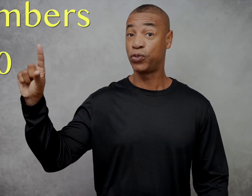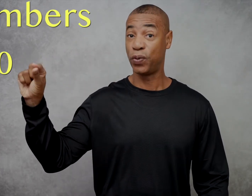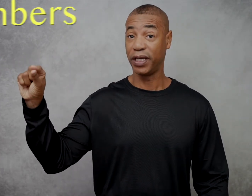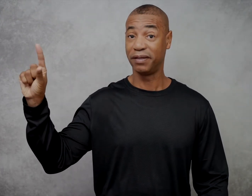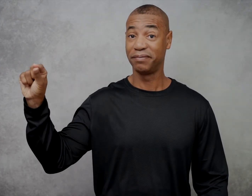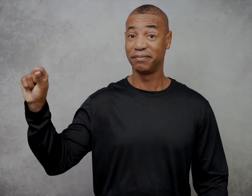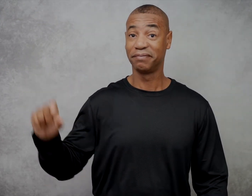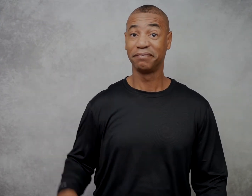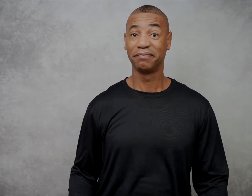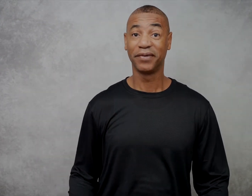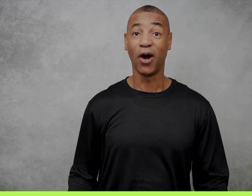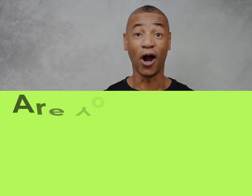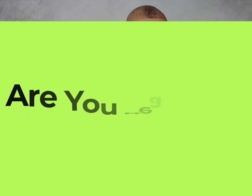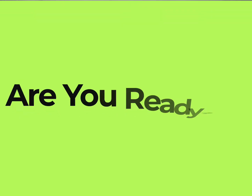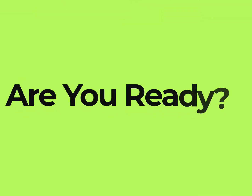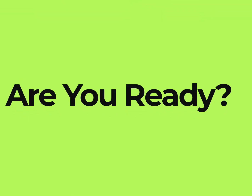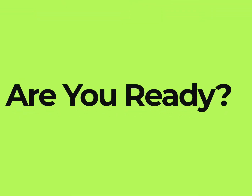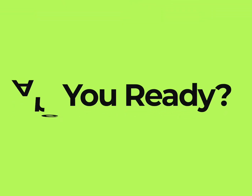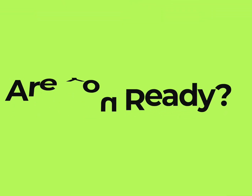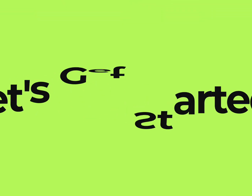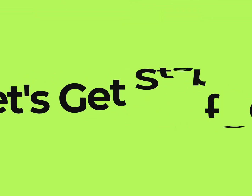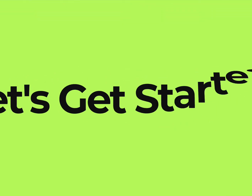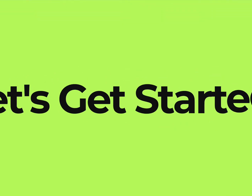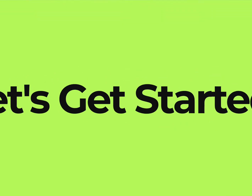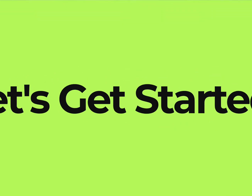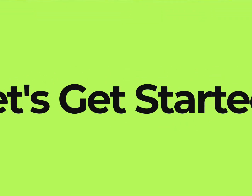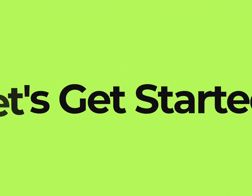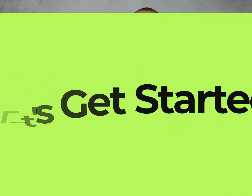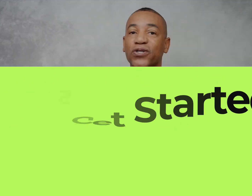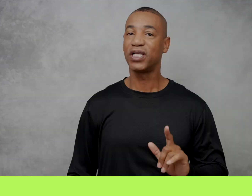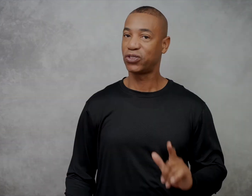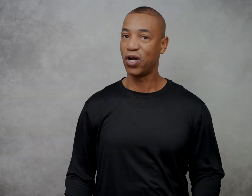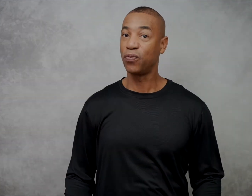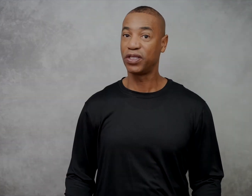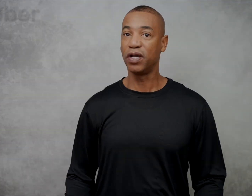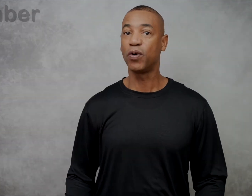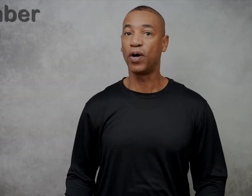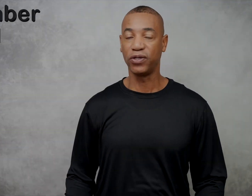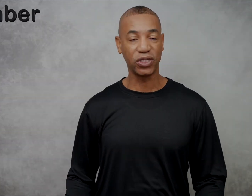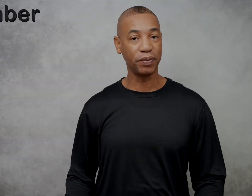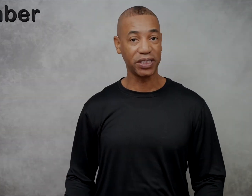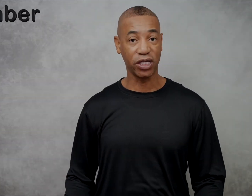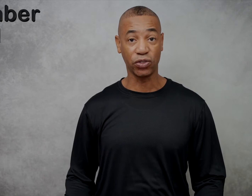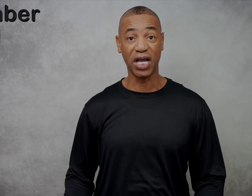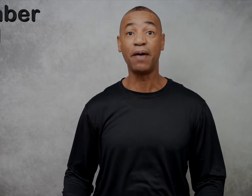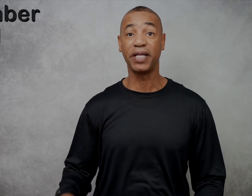20. Are you ready? Let's get started. First, let's start with the number 1. You simply take your dominant